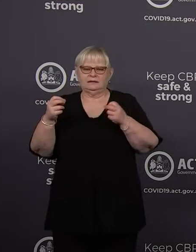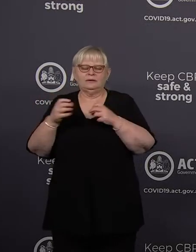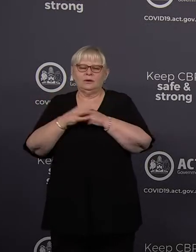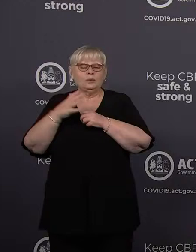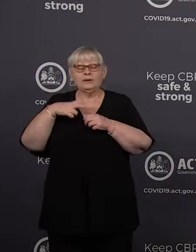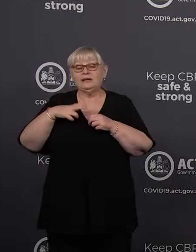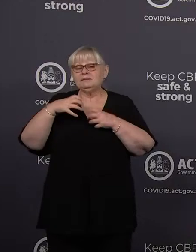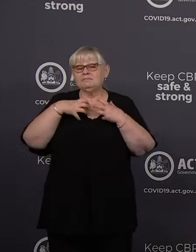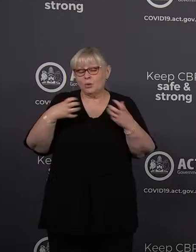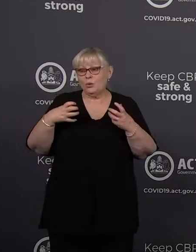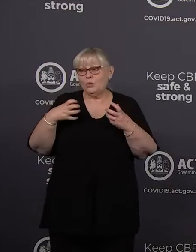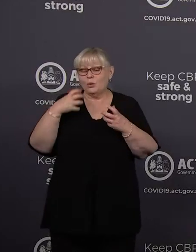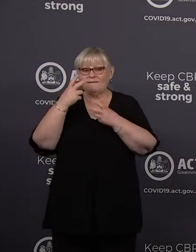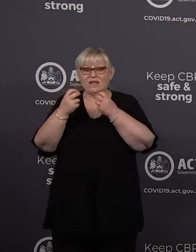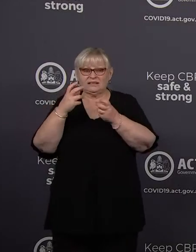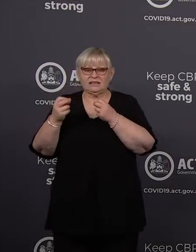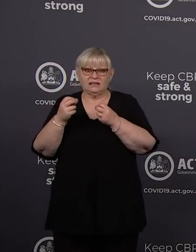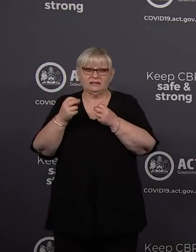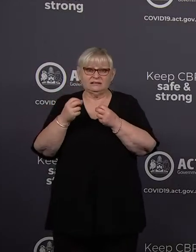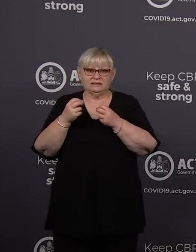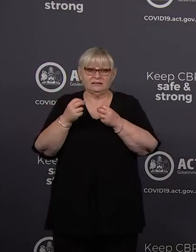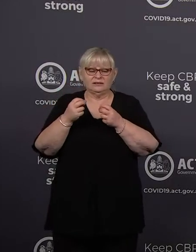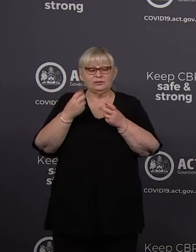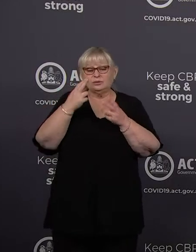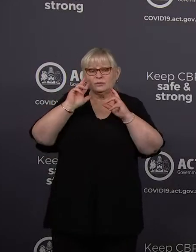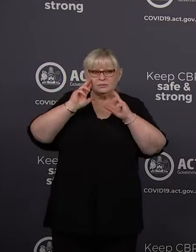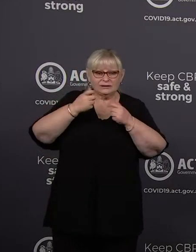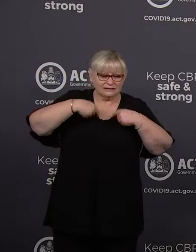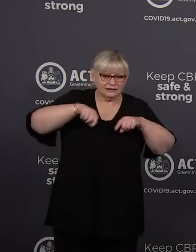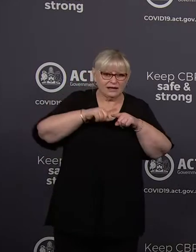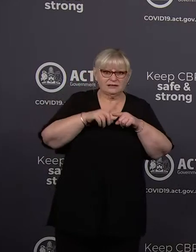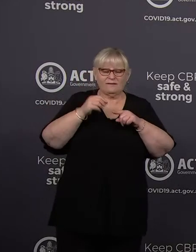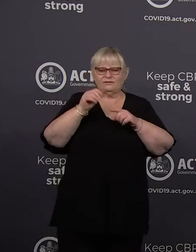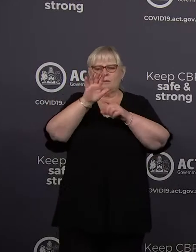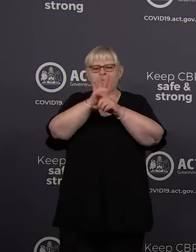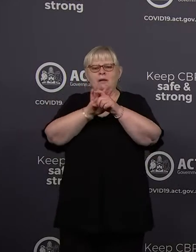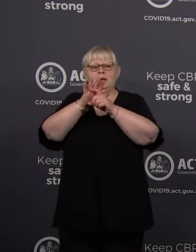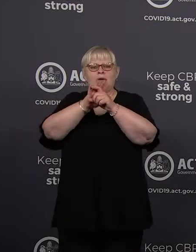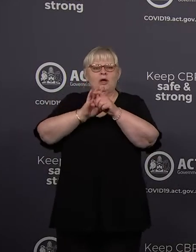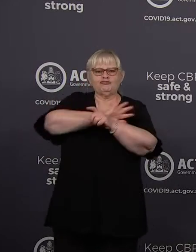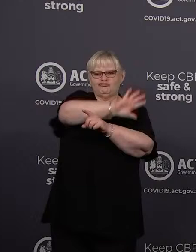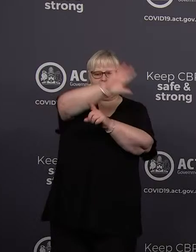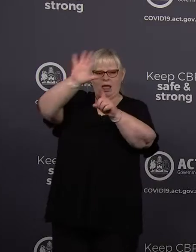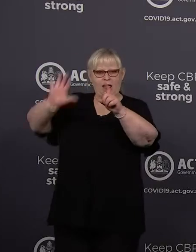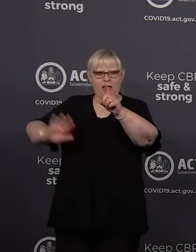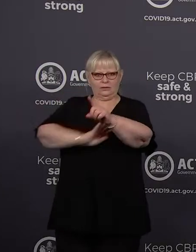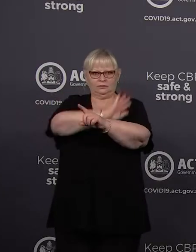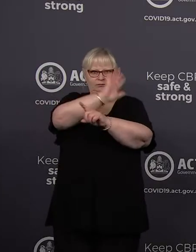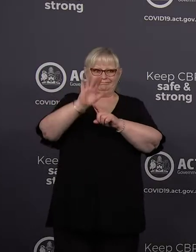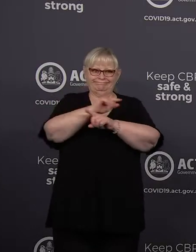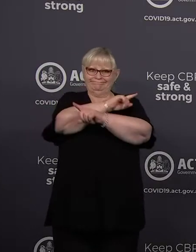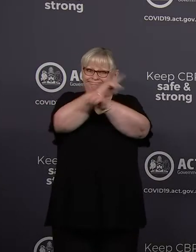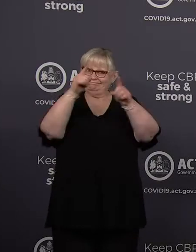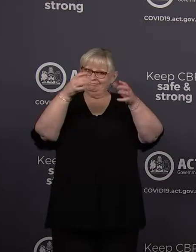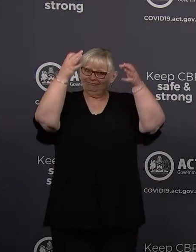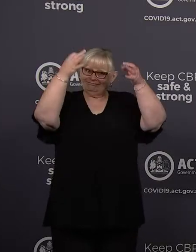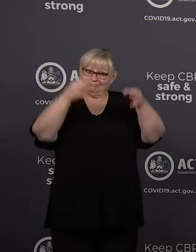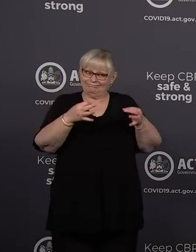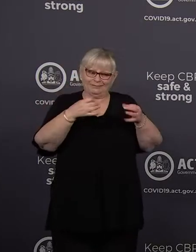protection from our surrounding region, from the decisions of other governments beyond the control of the